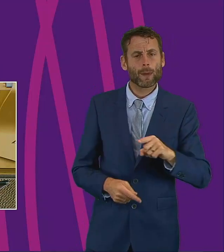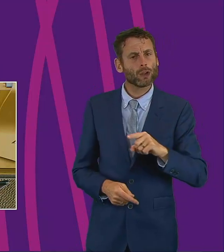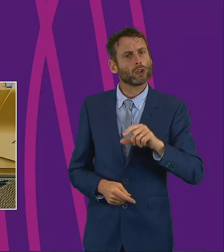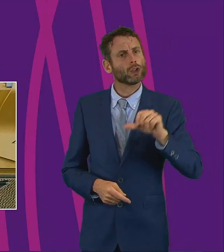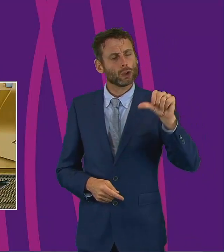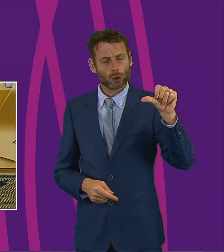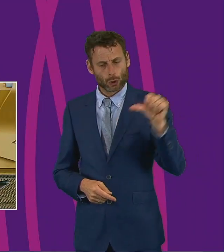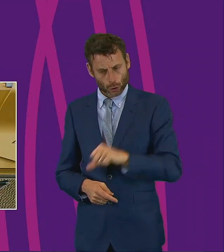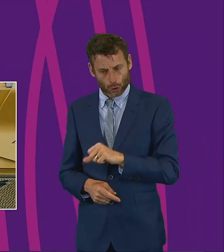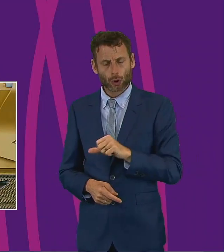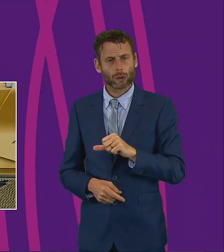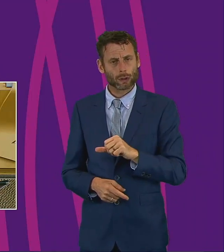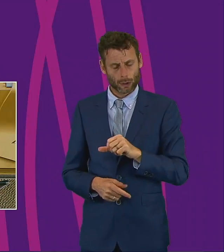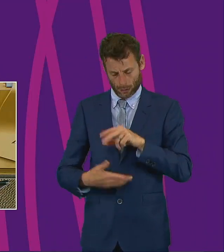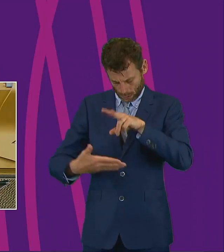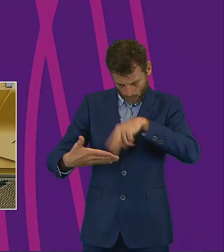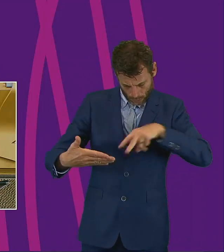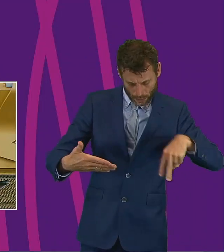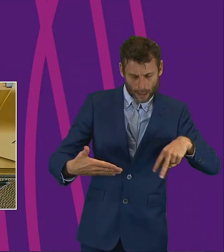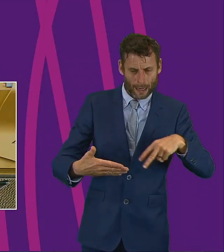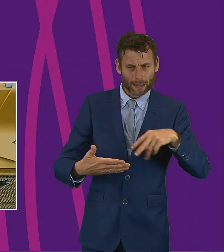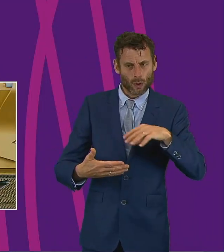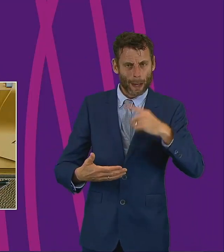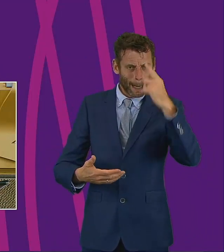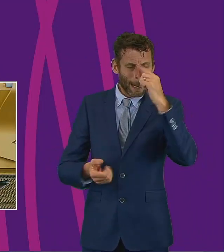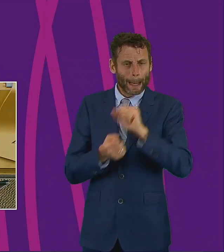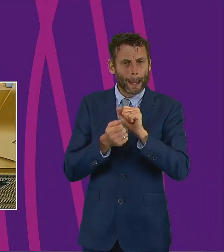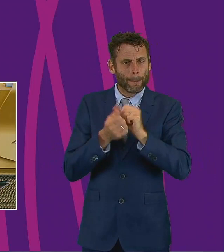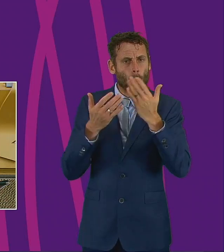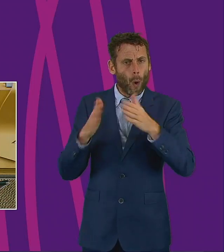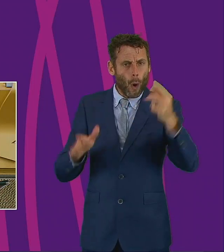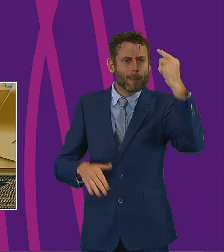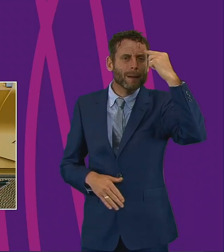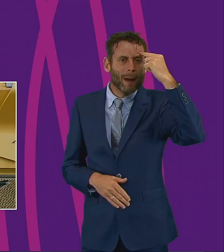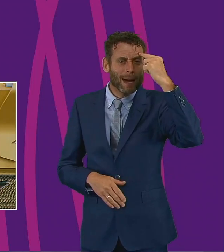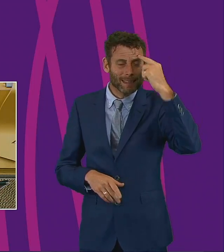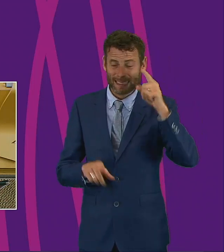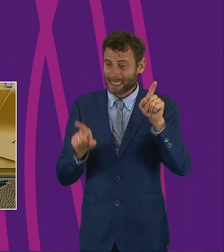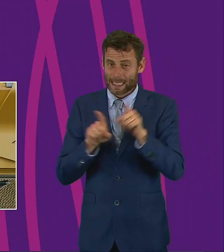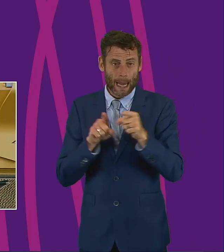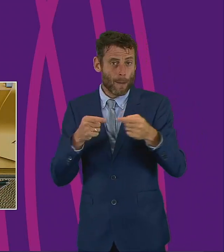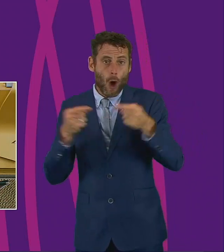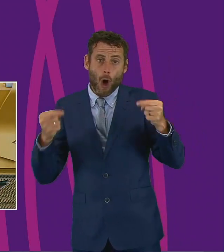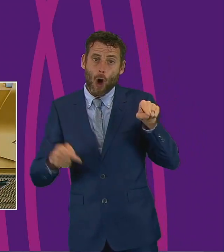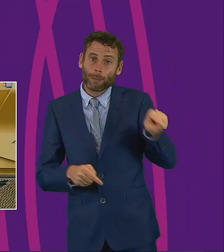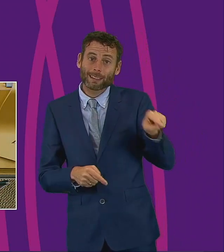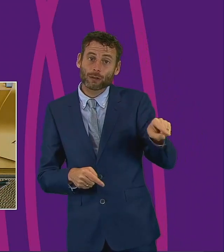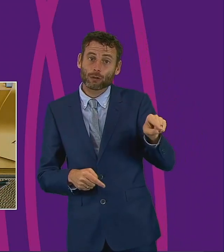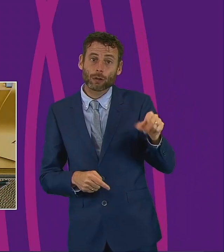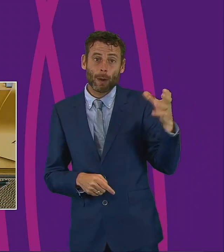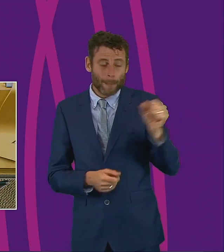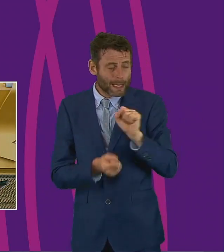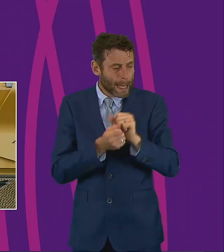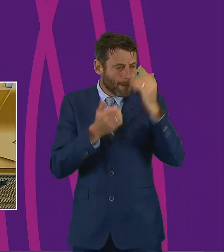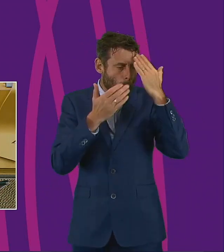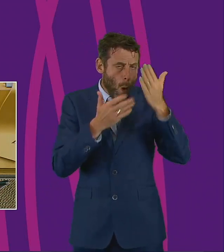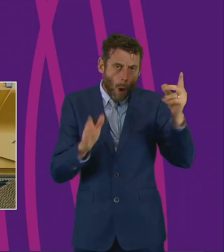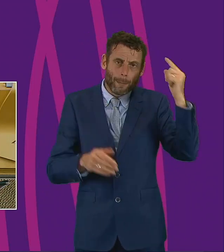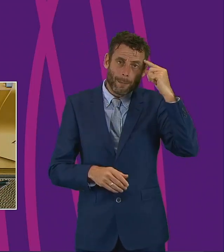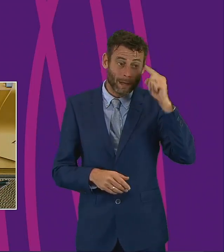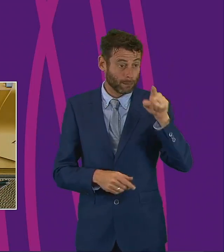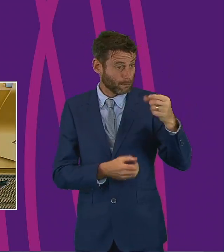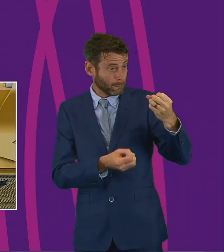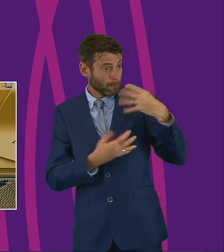with a closed mind, and that includes opposition members just as much as it includes the Scottish Government. I hear the concerns that